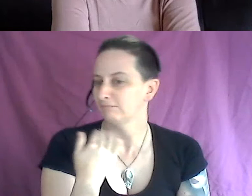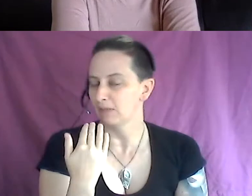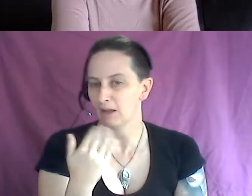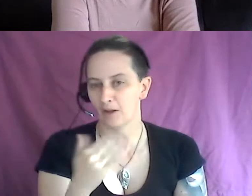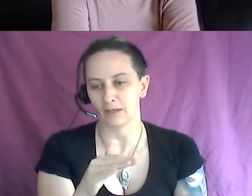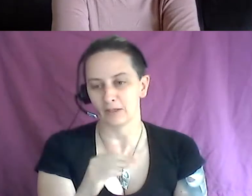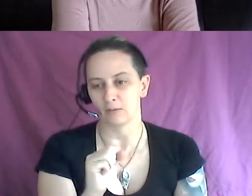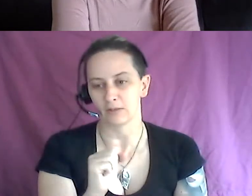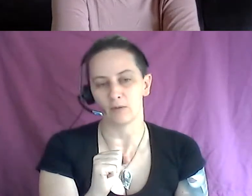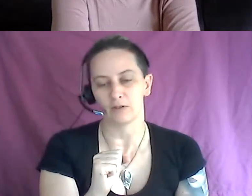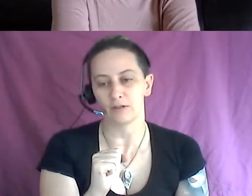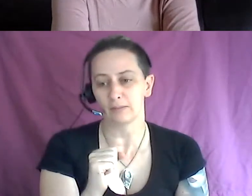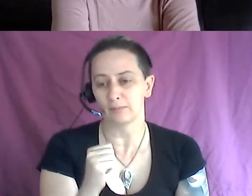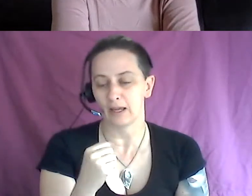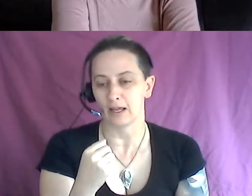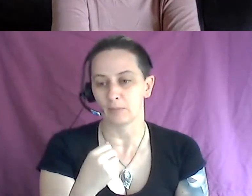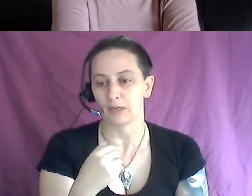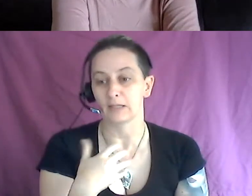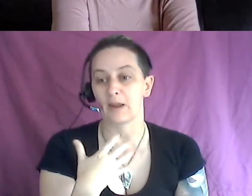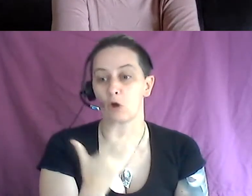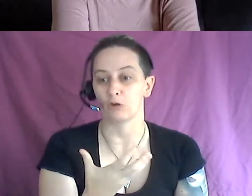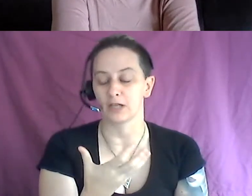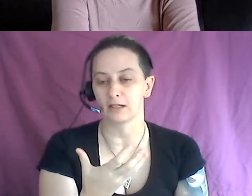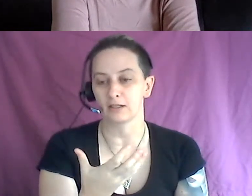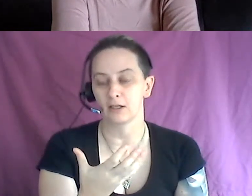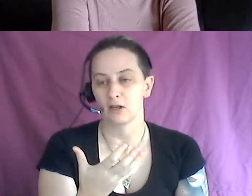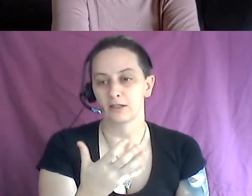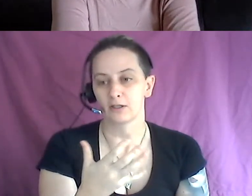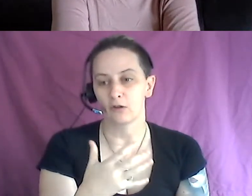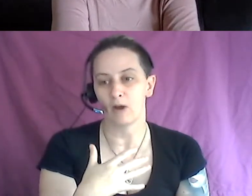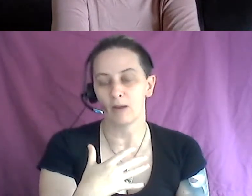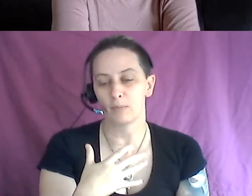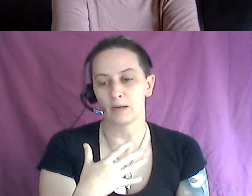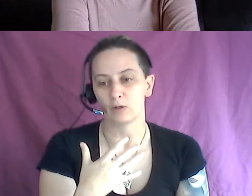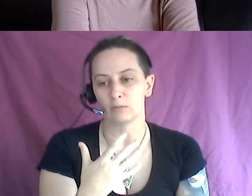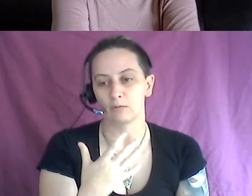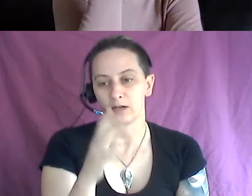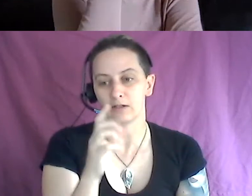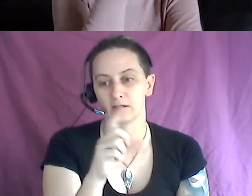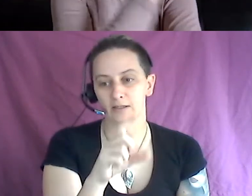similar in terms of how we use them, but it's around the context. And so there might be multiple